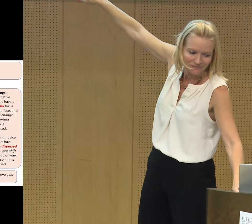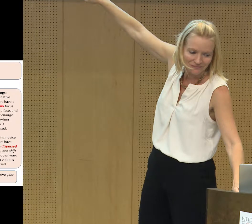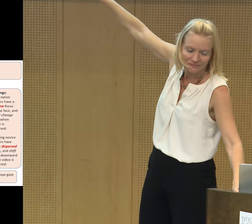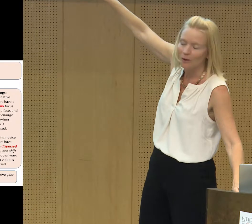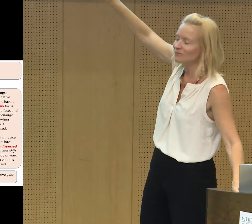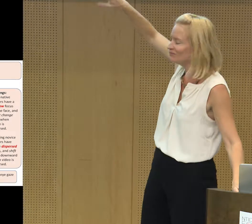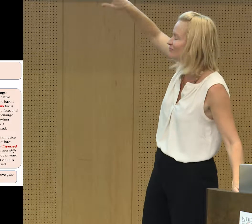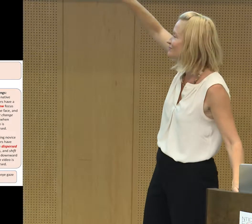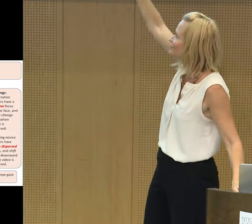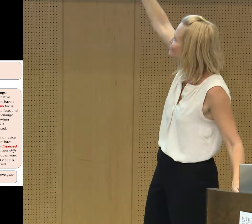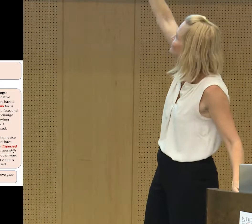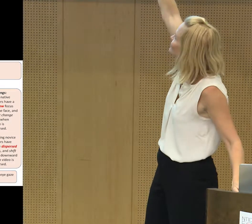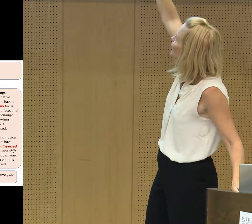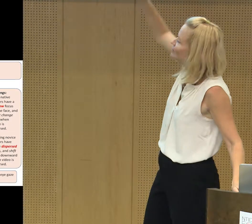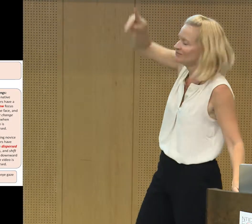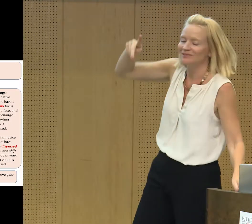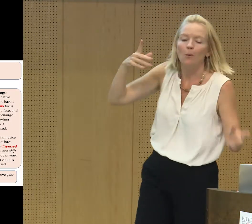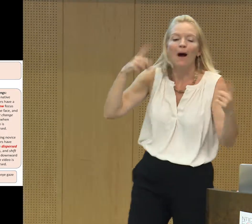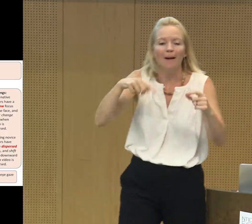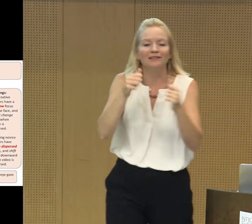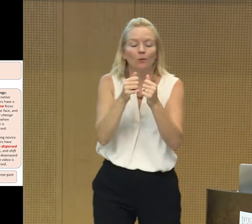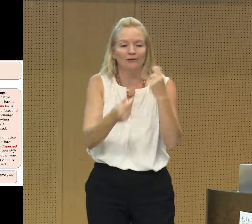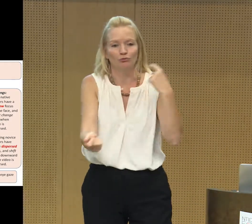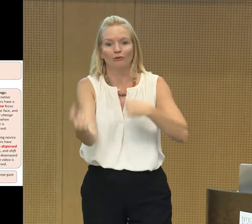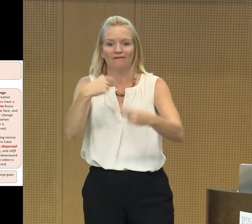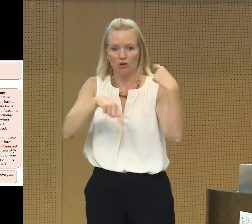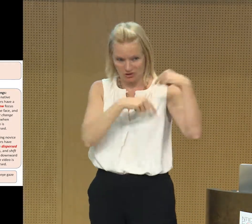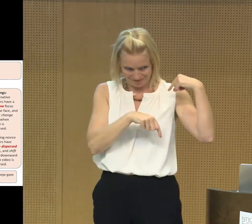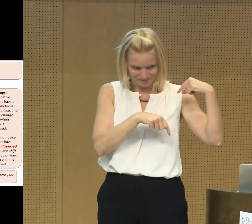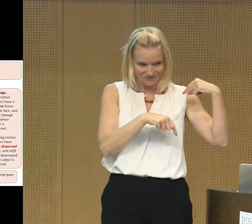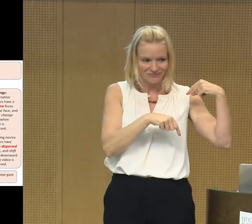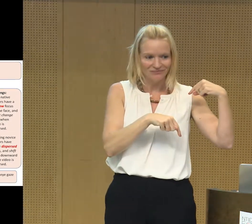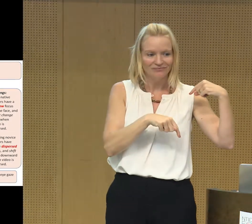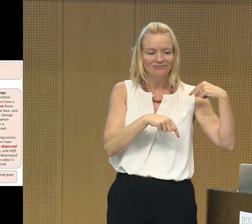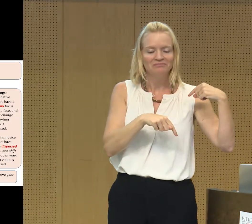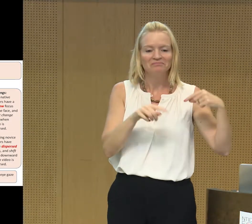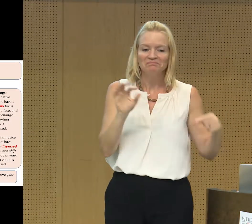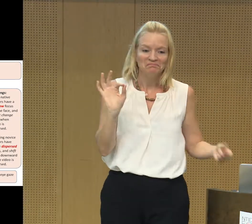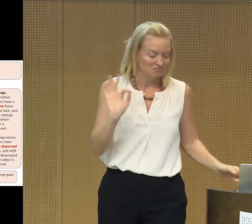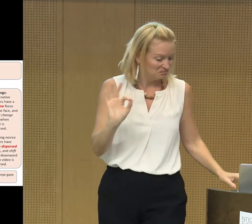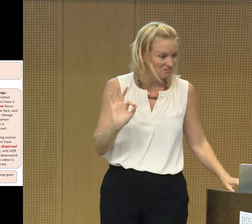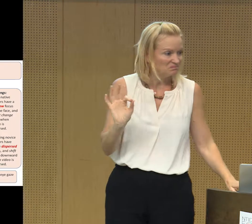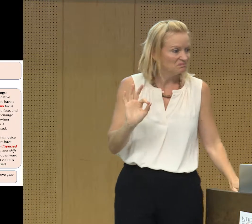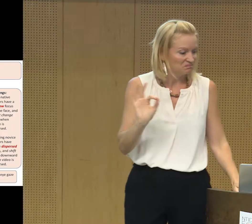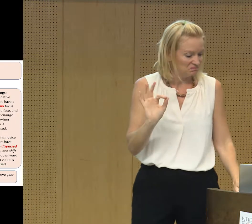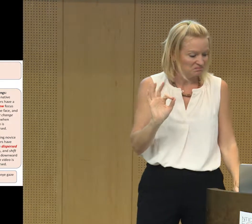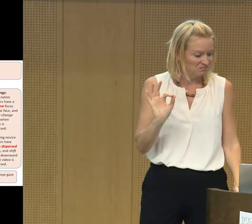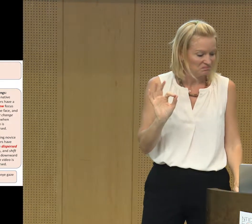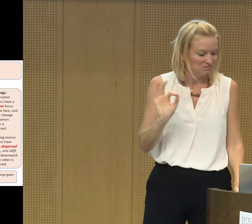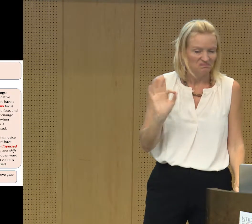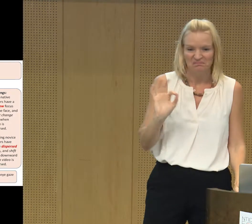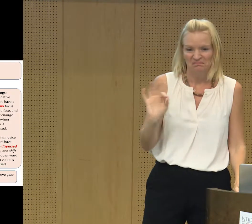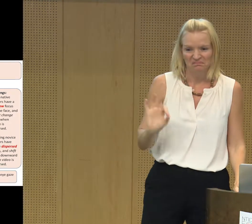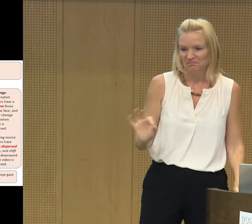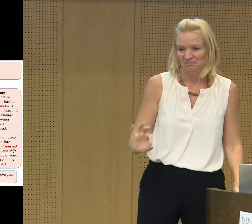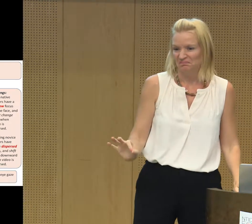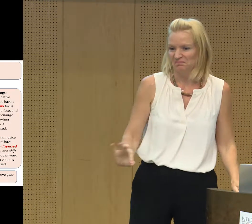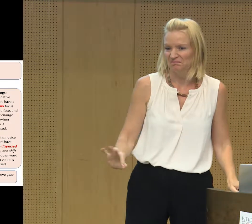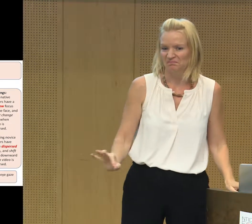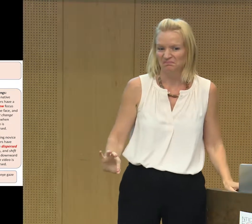Oh, actually, that's not. So the graph on the right shows where native signers look when the video is